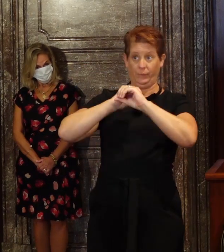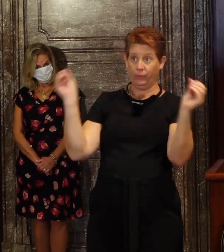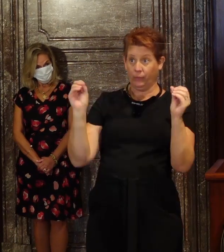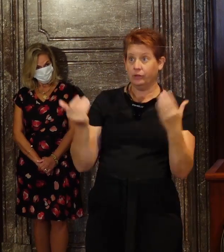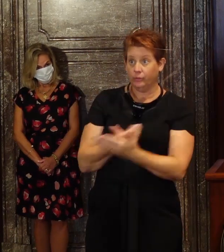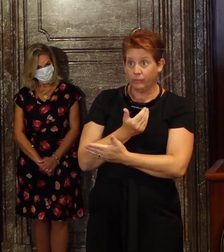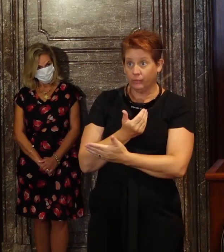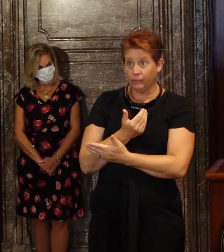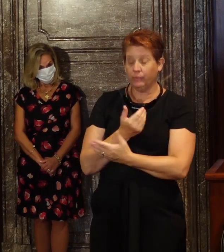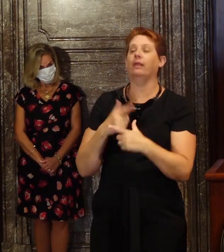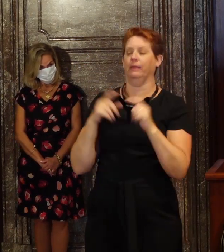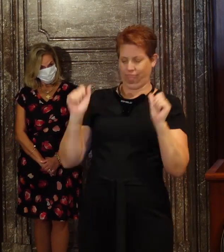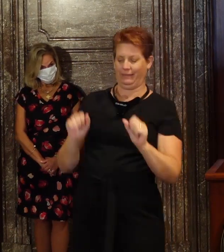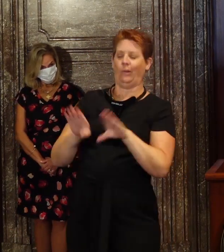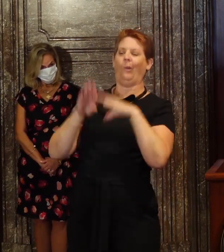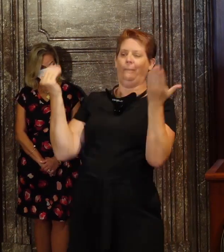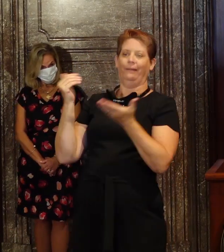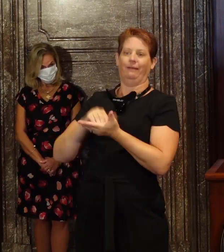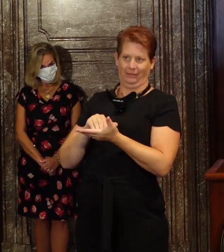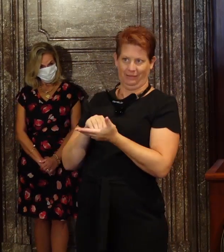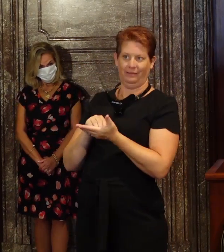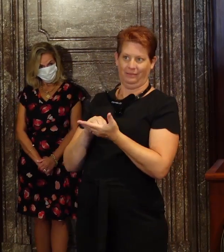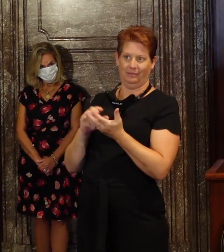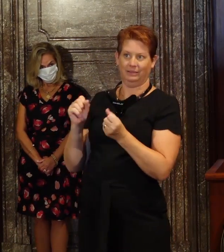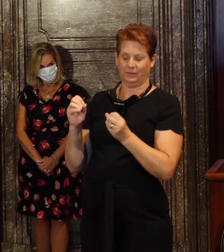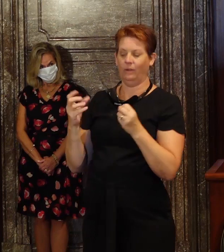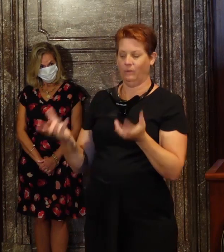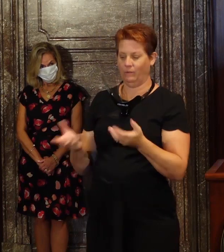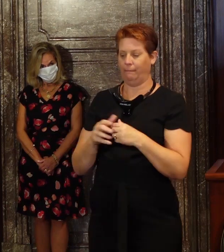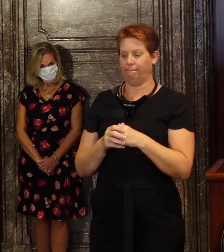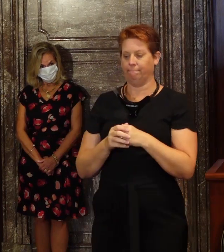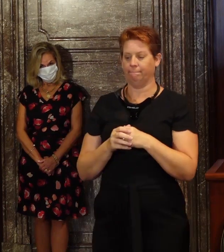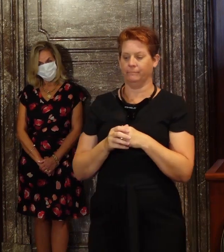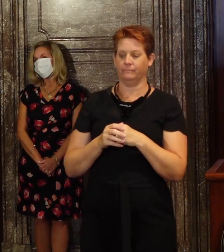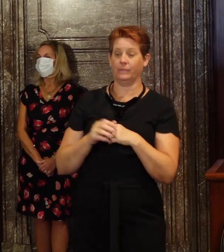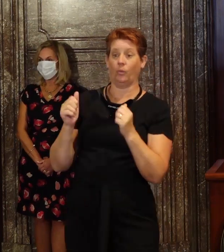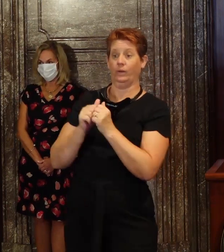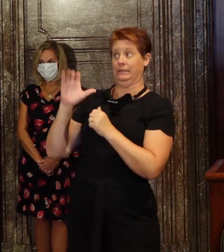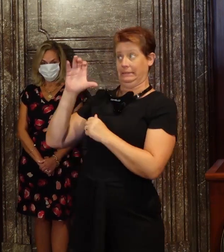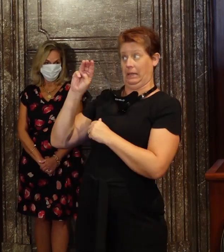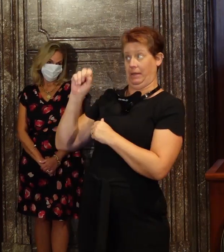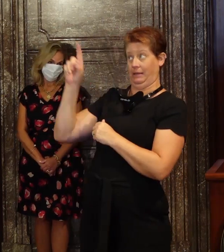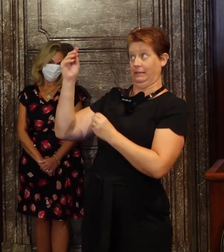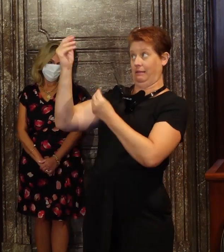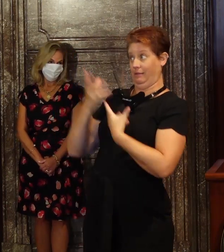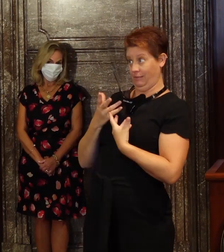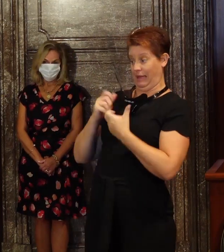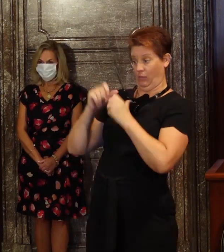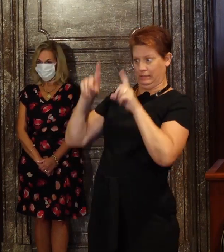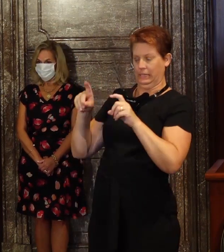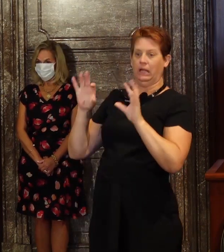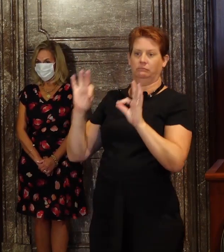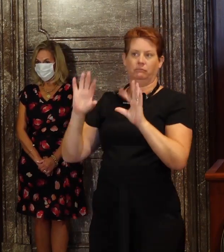cannot reopen visitation, and hopefully that won't occur because of the CMS guidelines that assist with testing. So